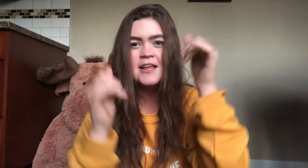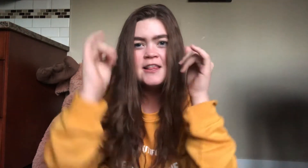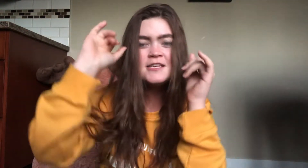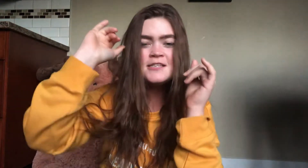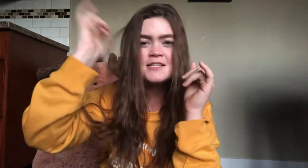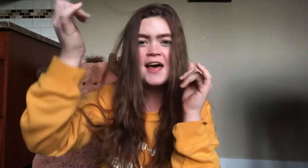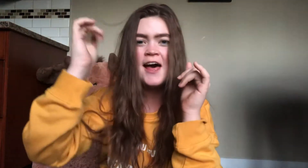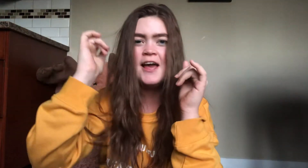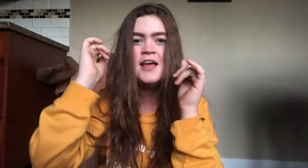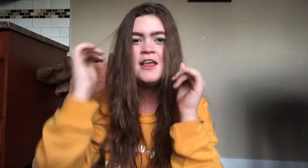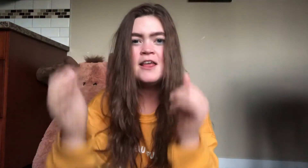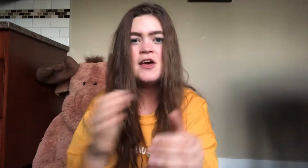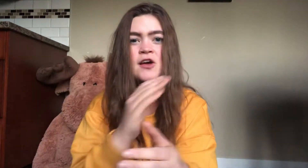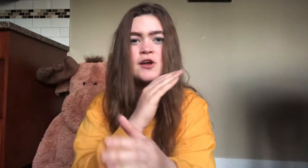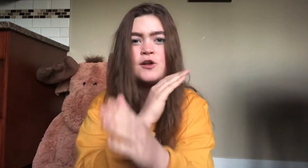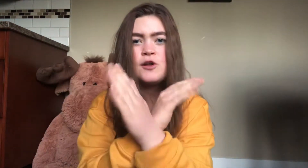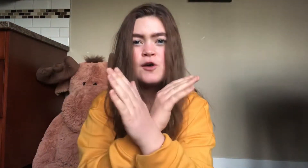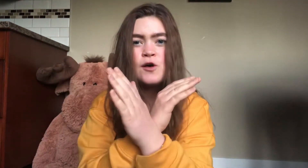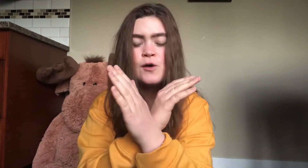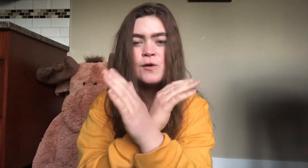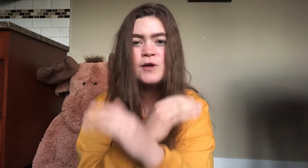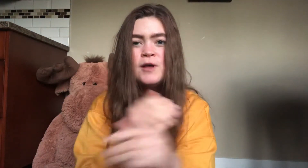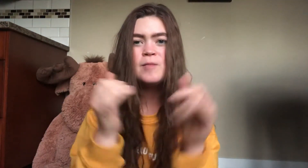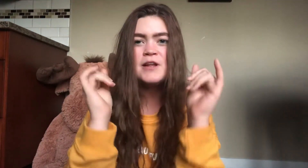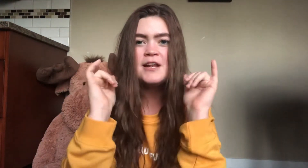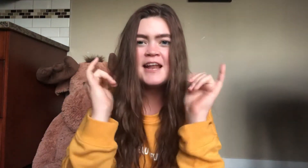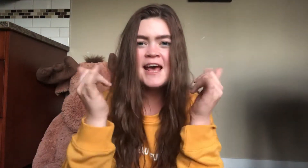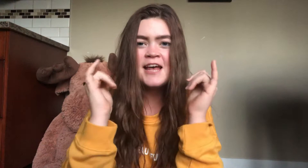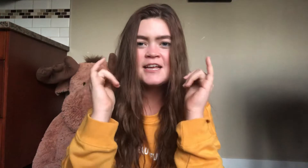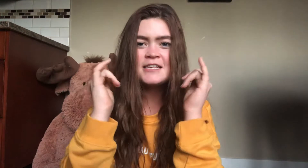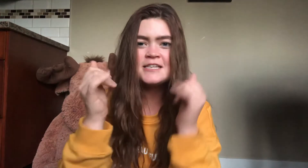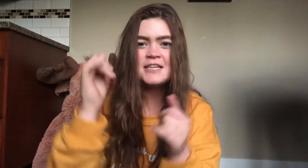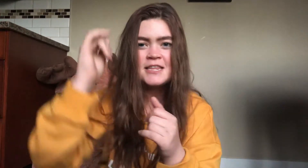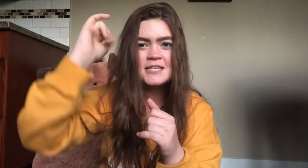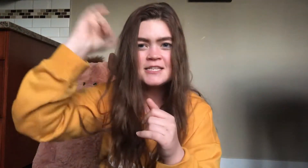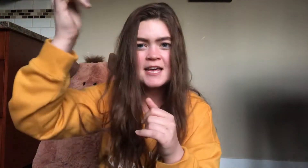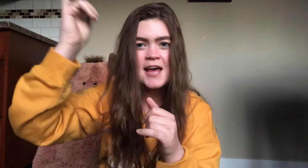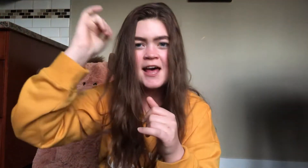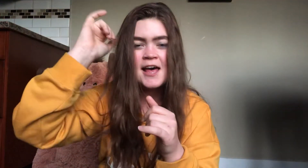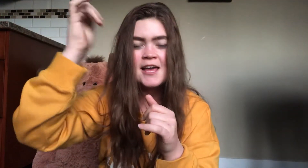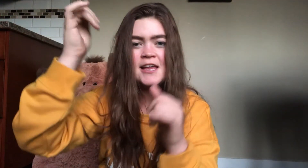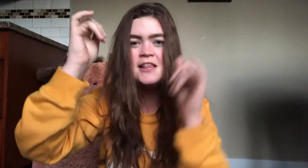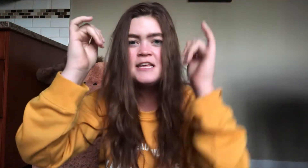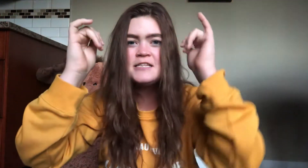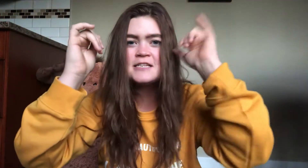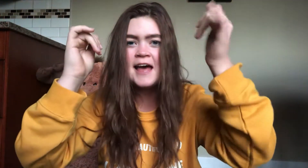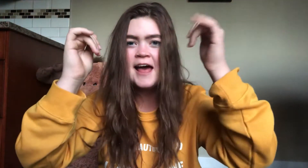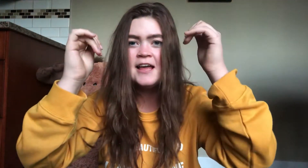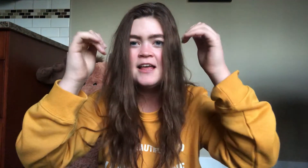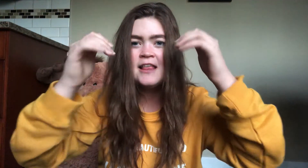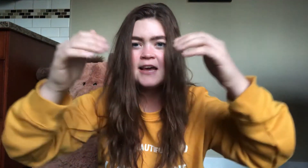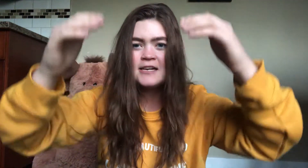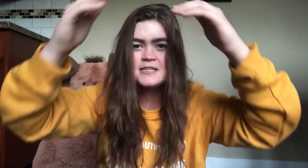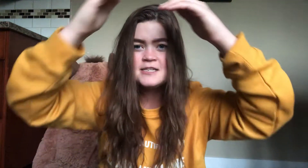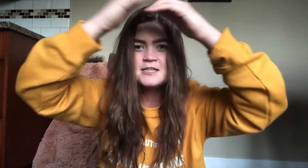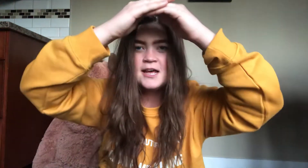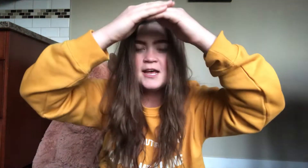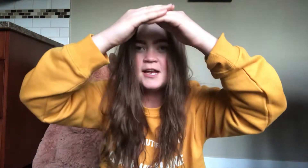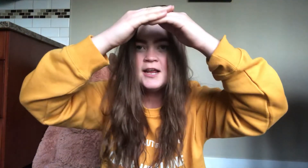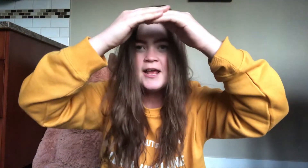the sky. There are no bananas in the sky, in the sky. There's a sun